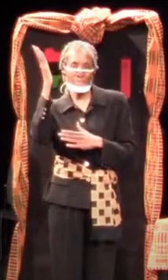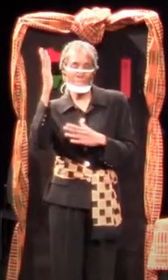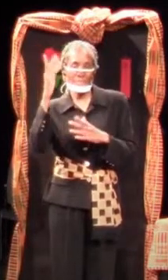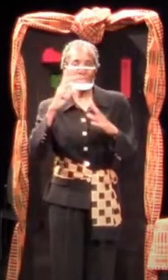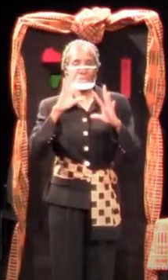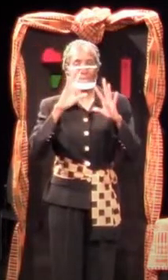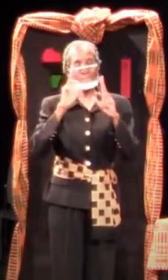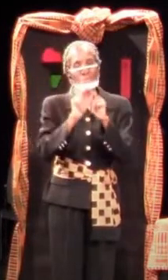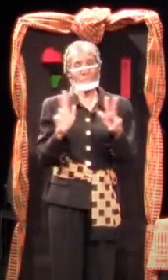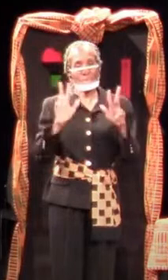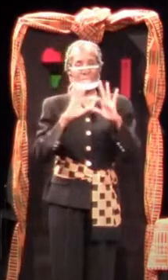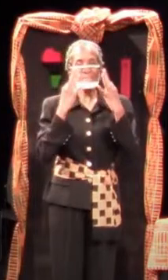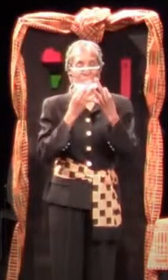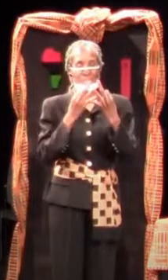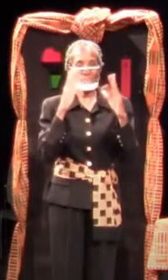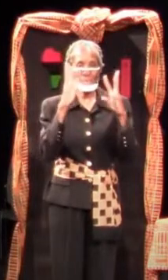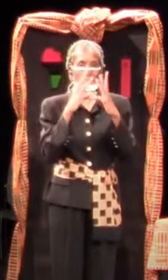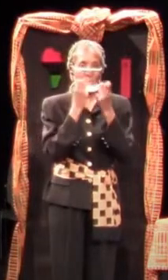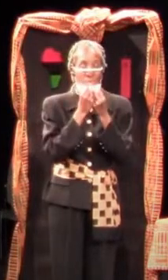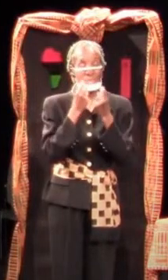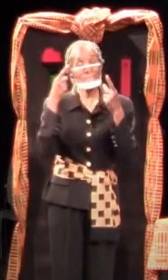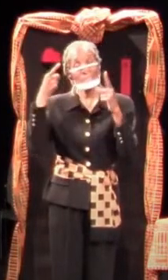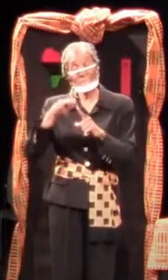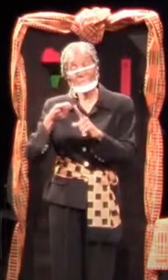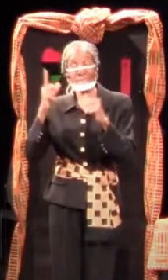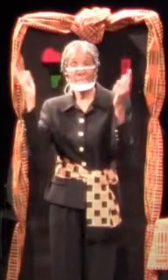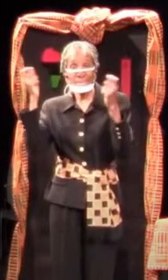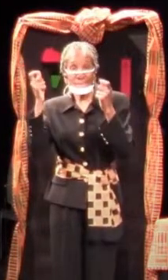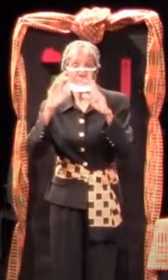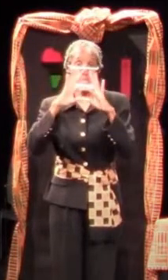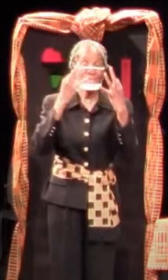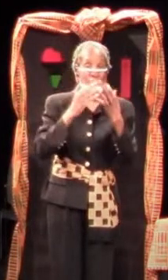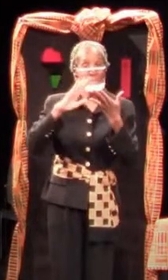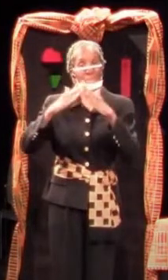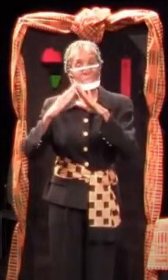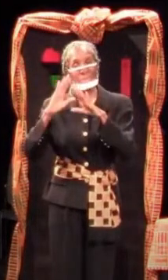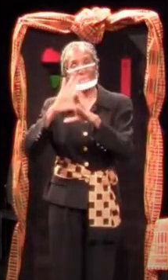Workshop, a celebration of family, community, and culture.